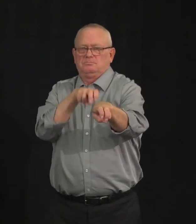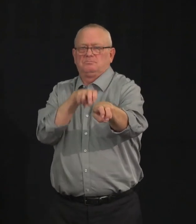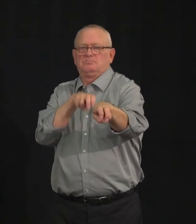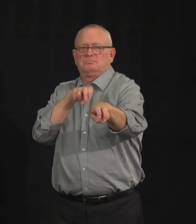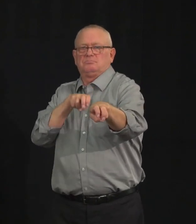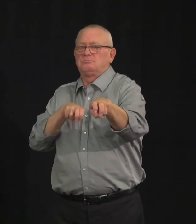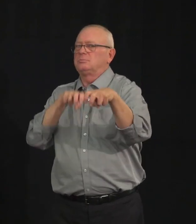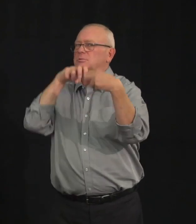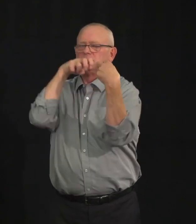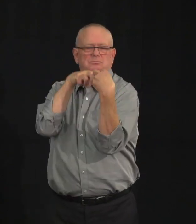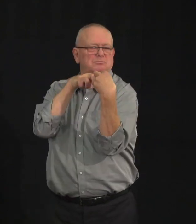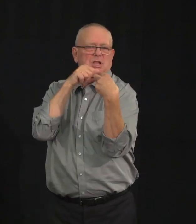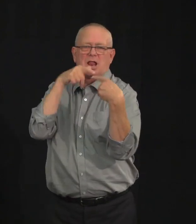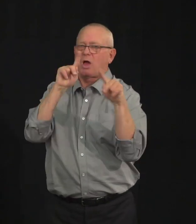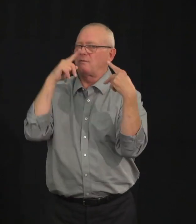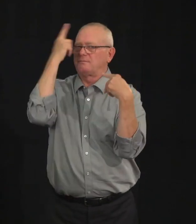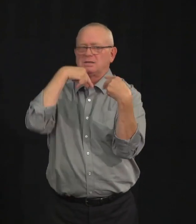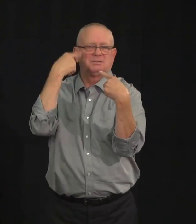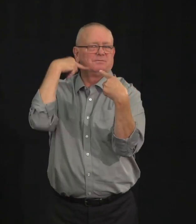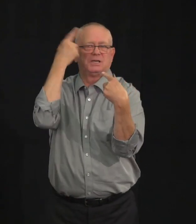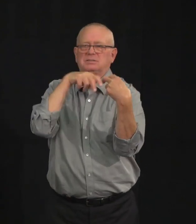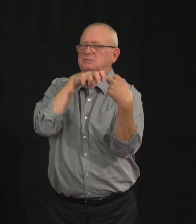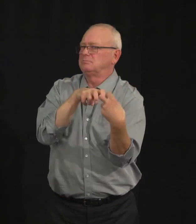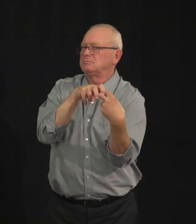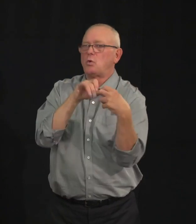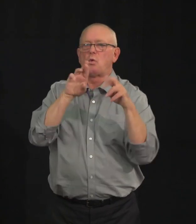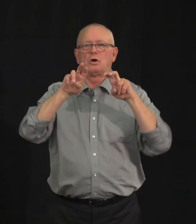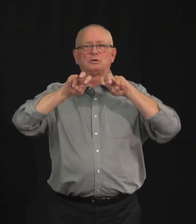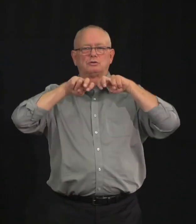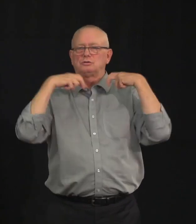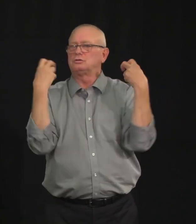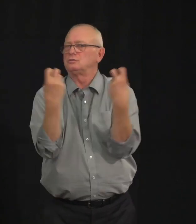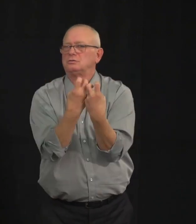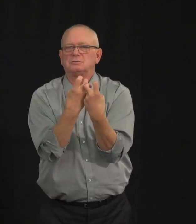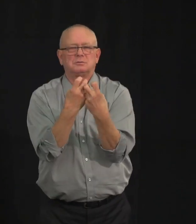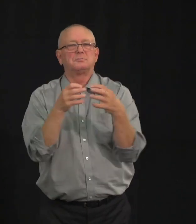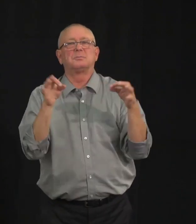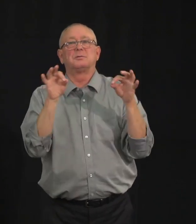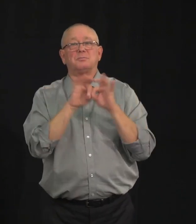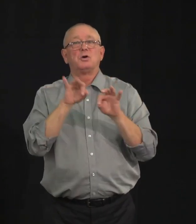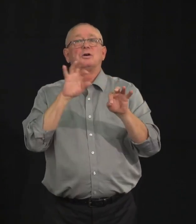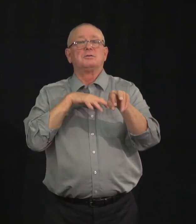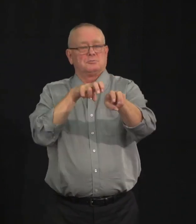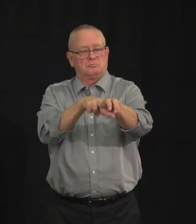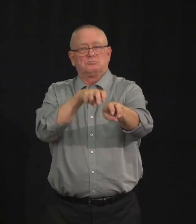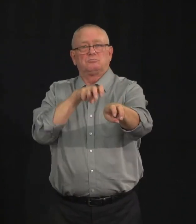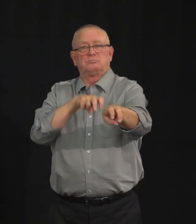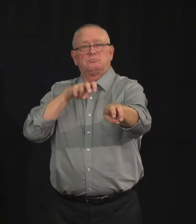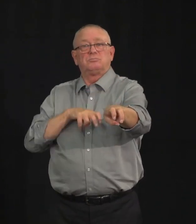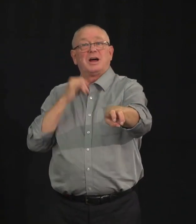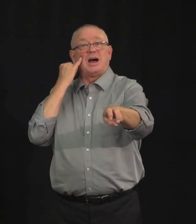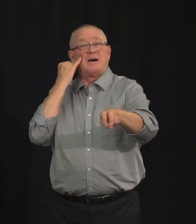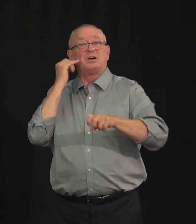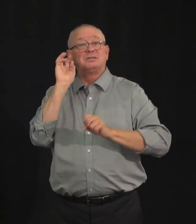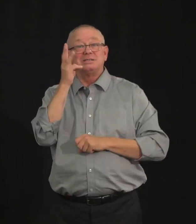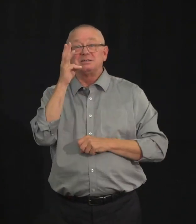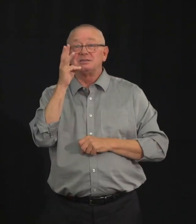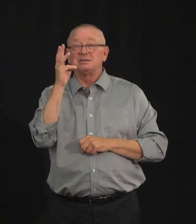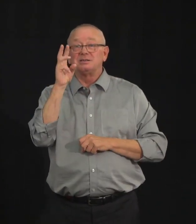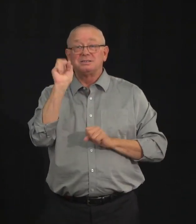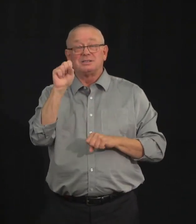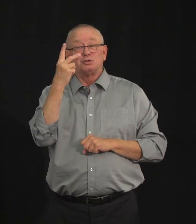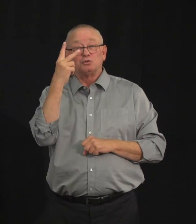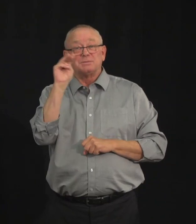or a semicircle. That way, if a student coughs or sneezes, they are not likely to cough or